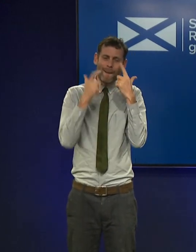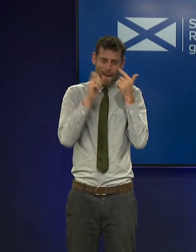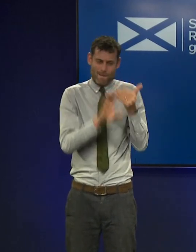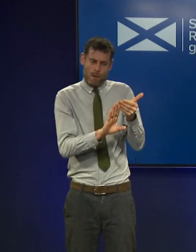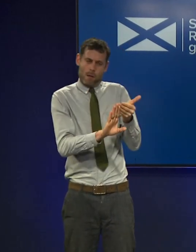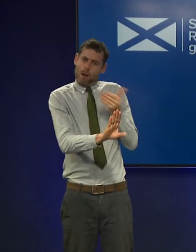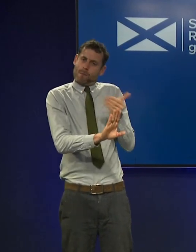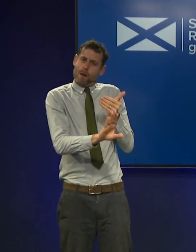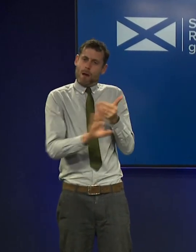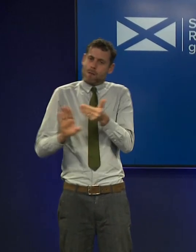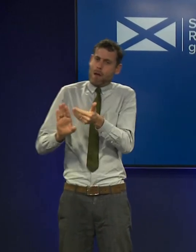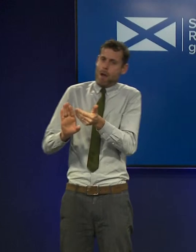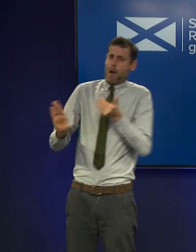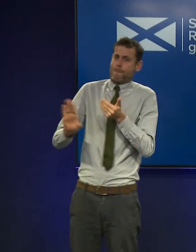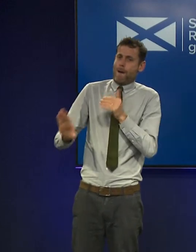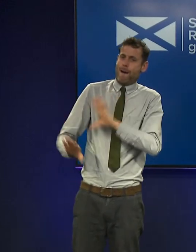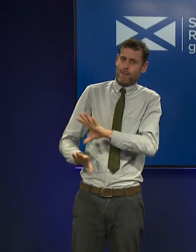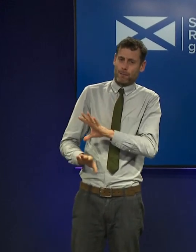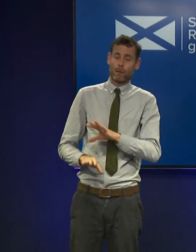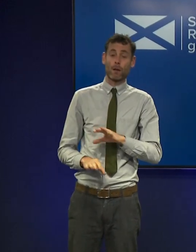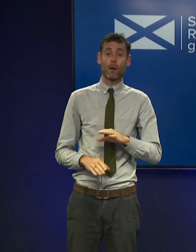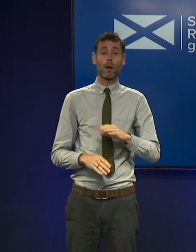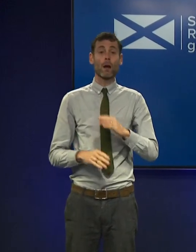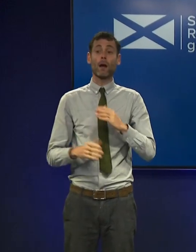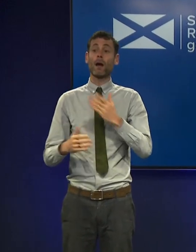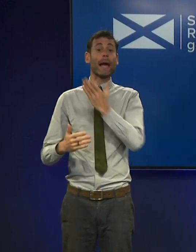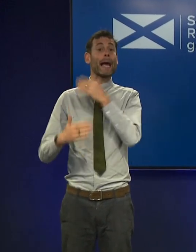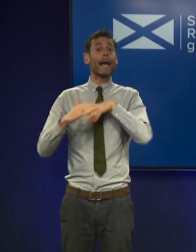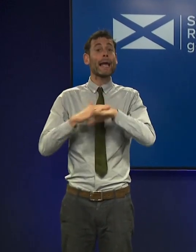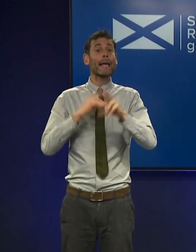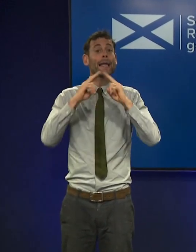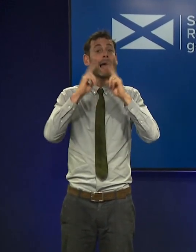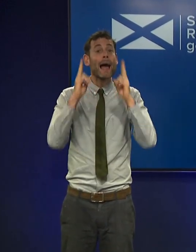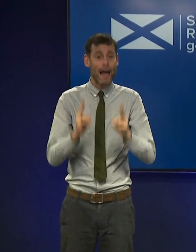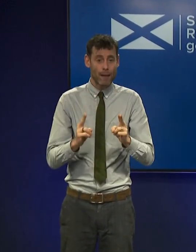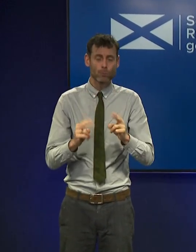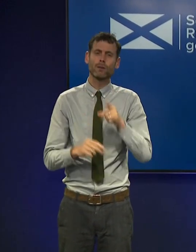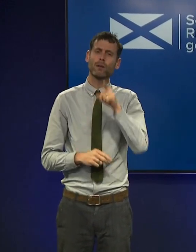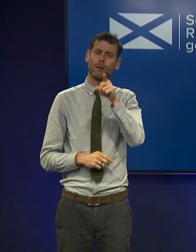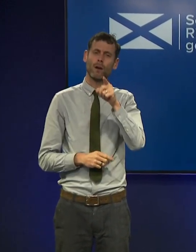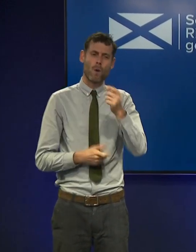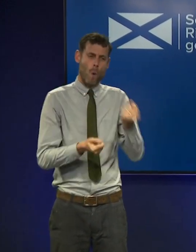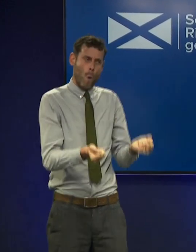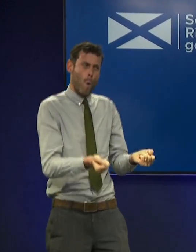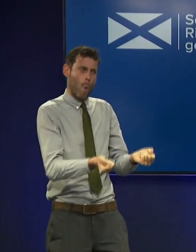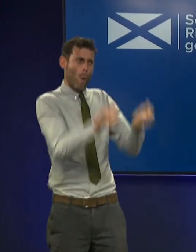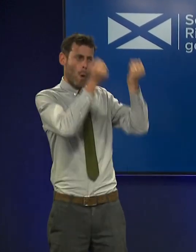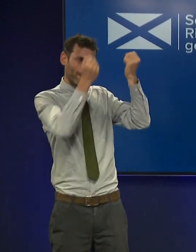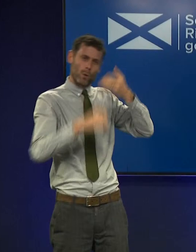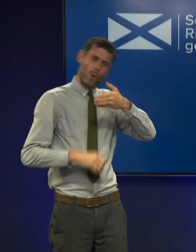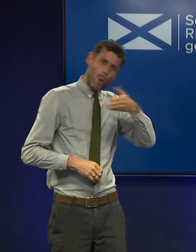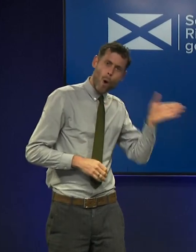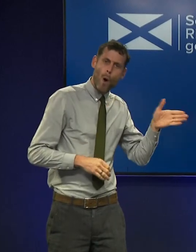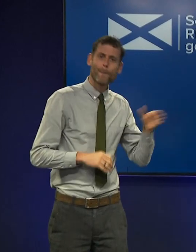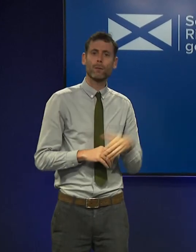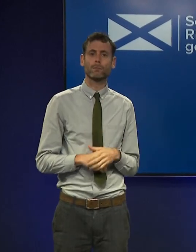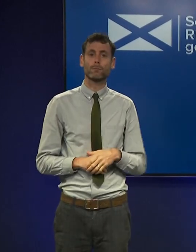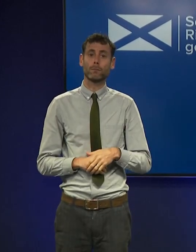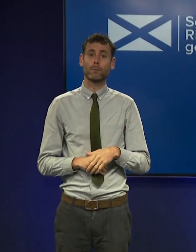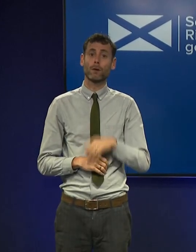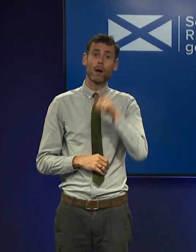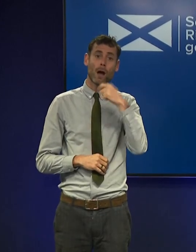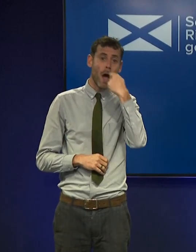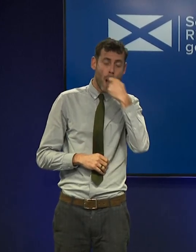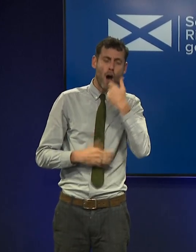out and about. Keeping your windows open in your house, particularly if you have people around. Testing yourself regularly to